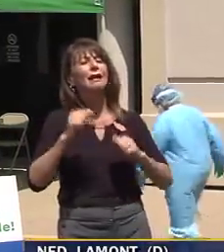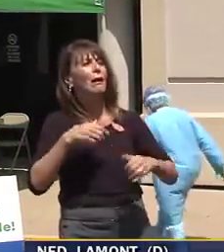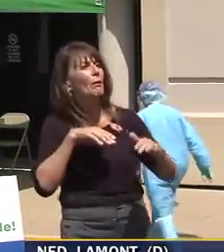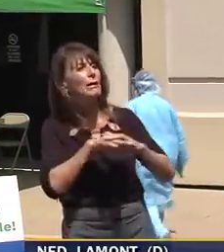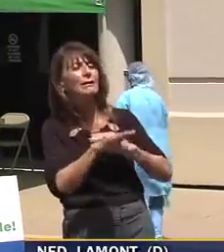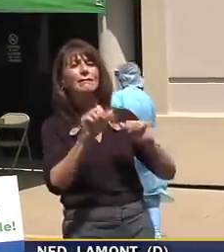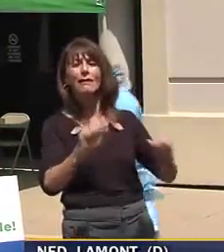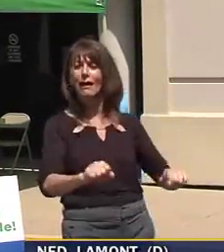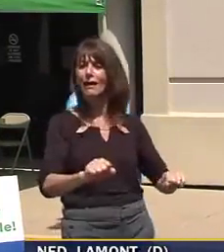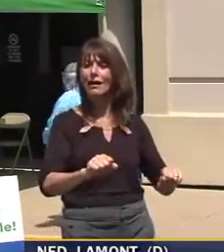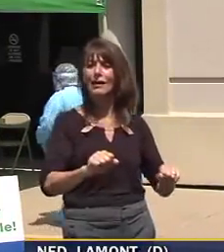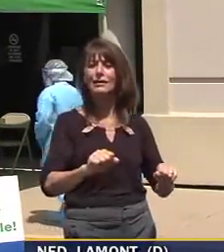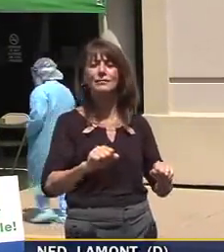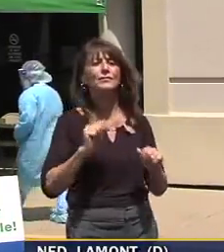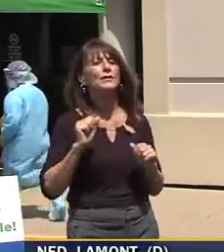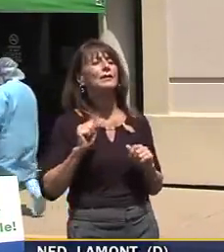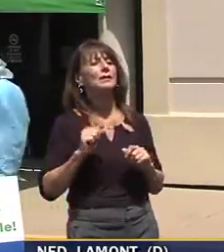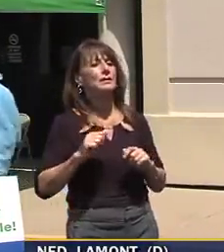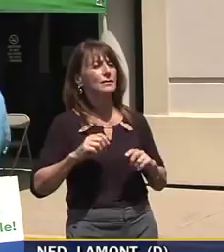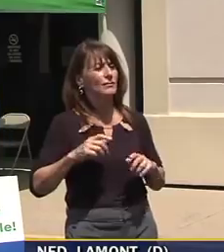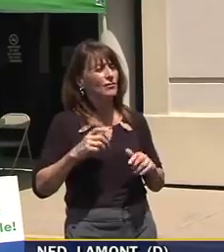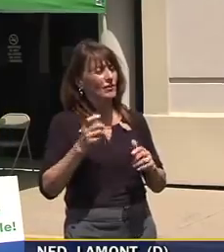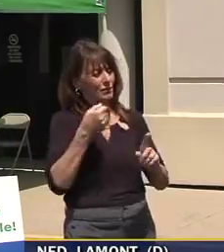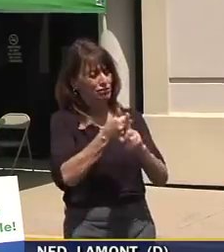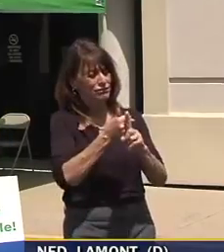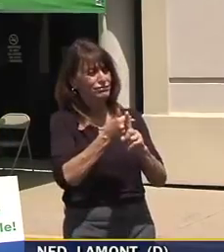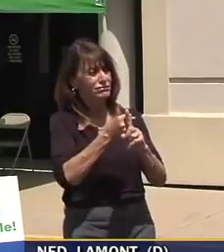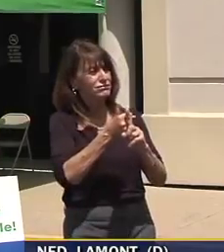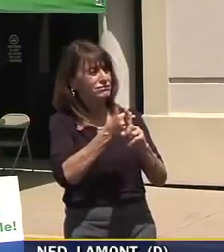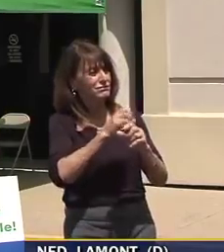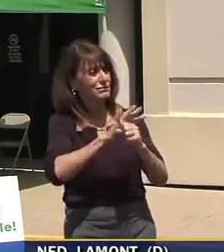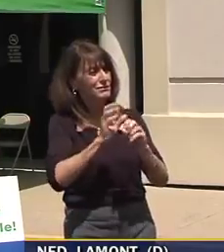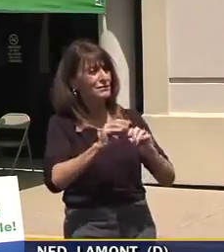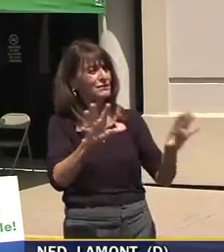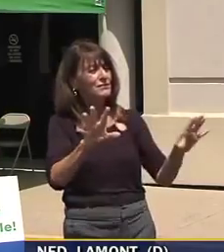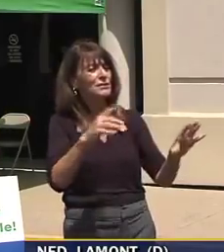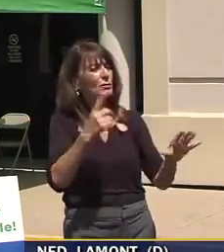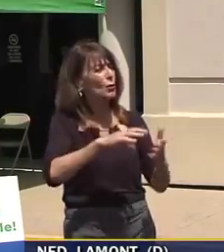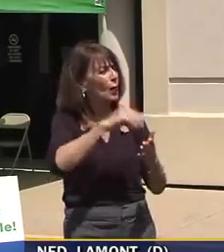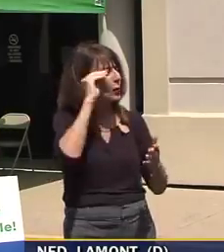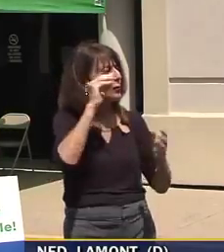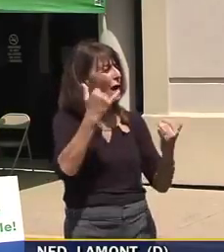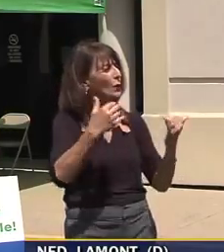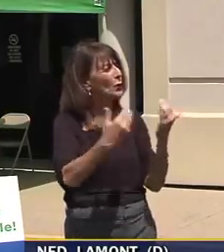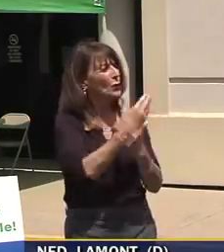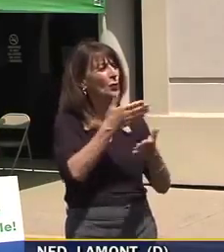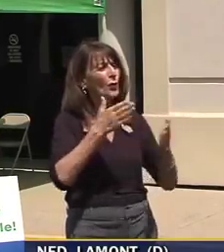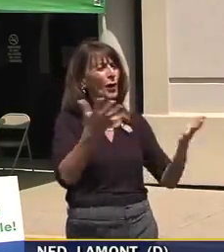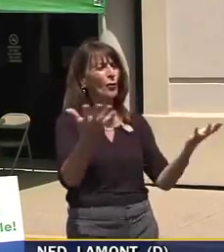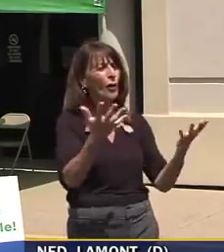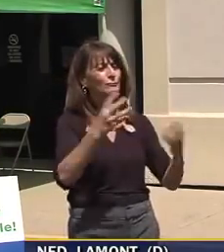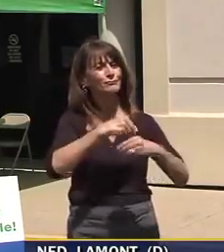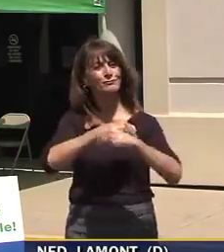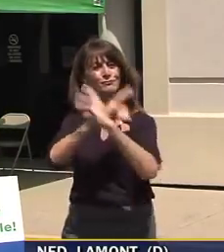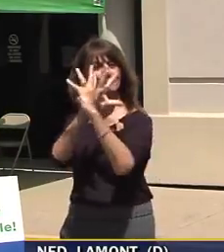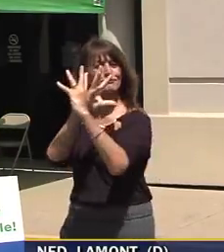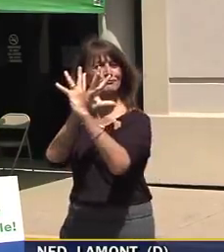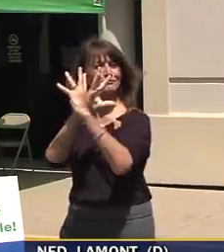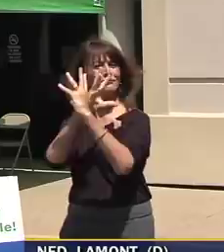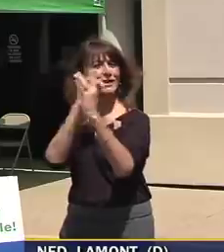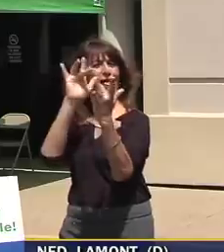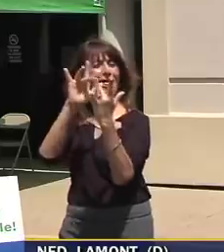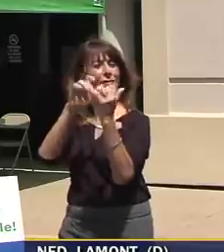learned a lot more about over the course of this pandemic is telehealth, and how it's easier and easier for you to get